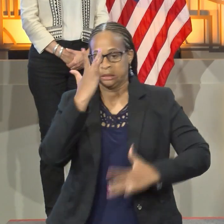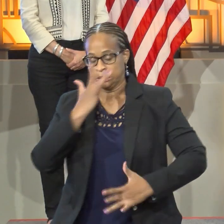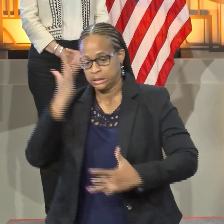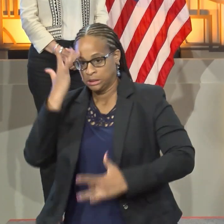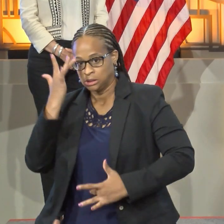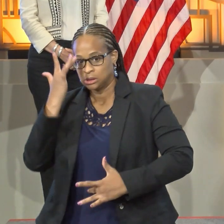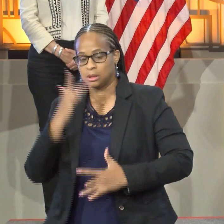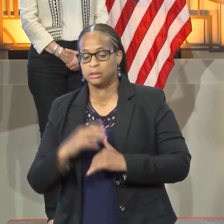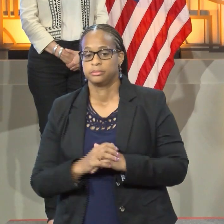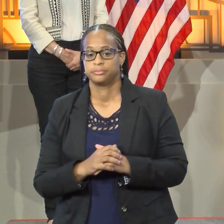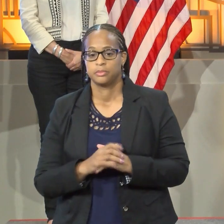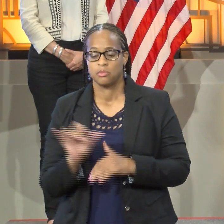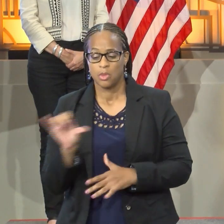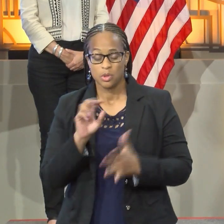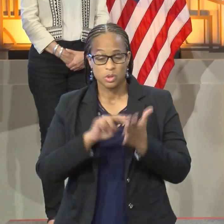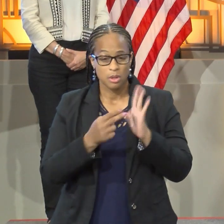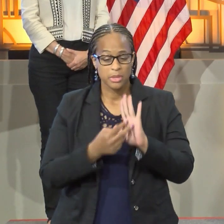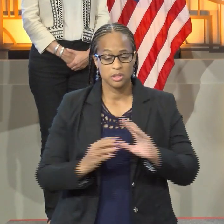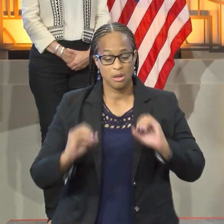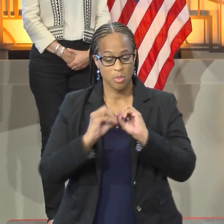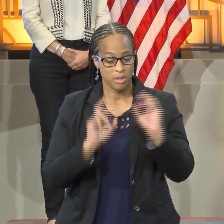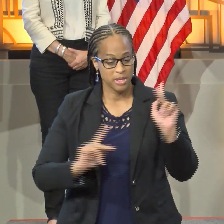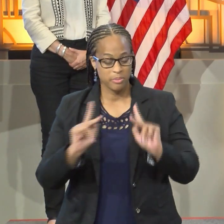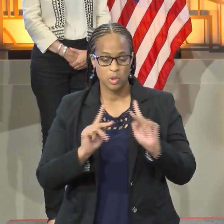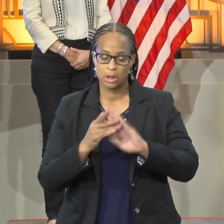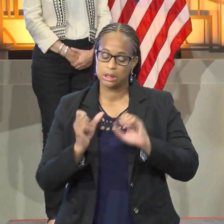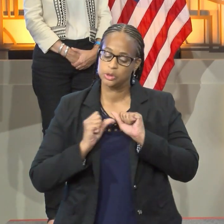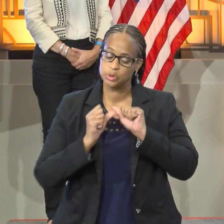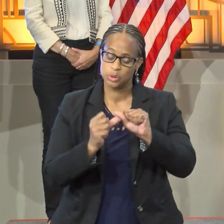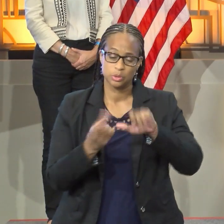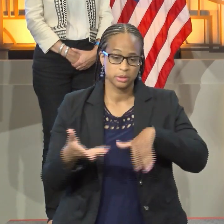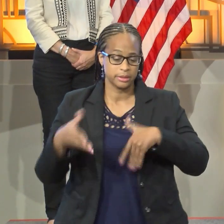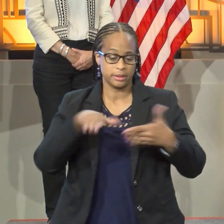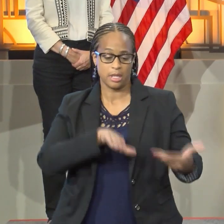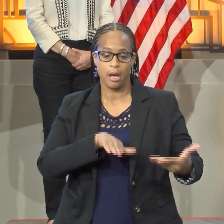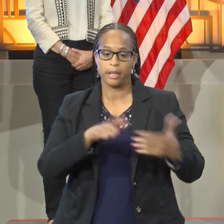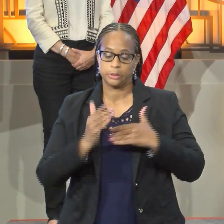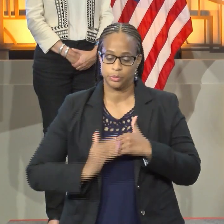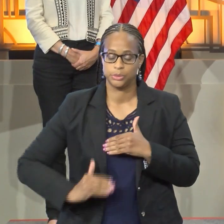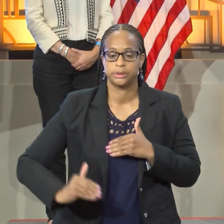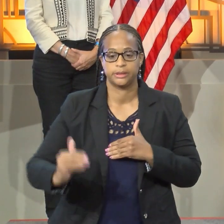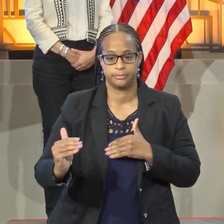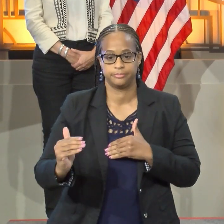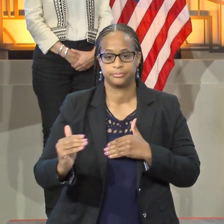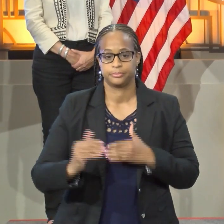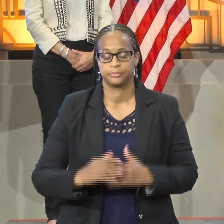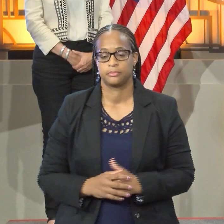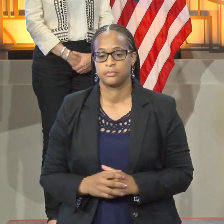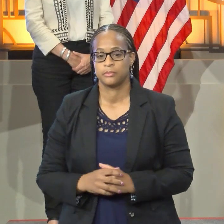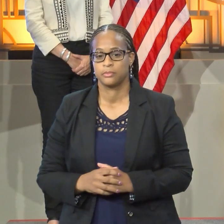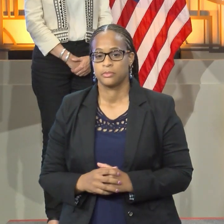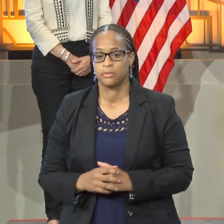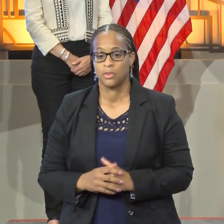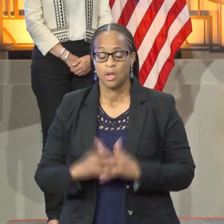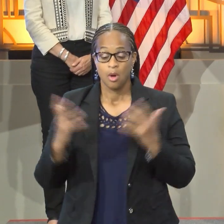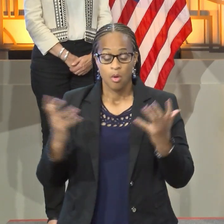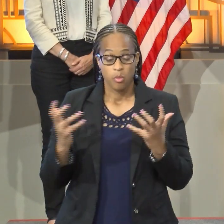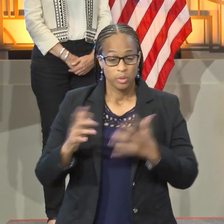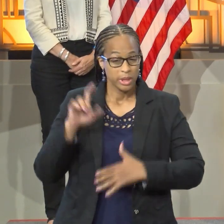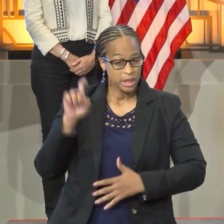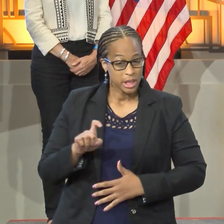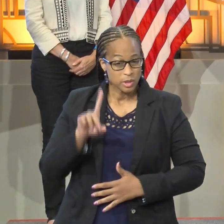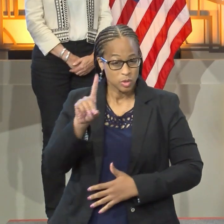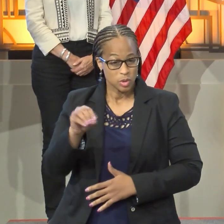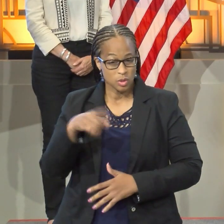fact that more people are continuing to die as we proceed. What will be needed in order